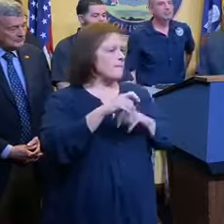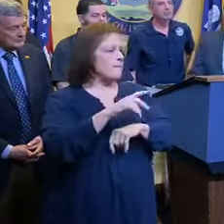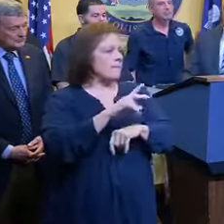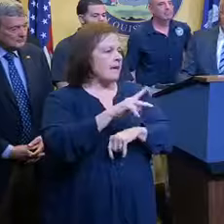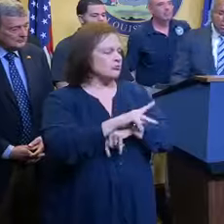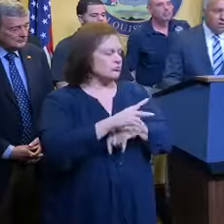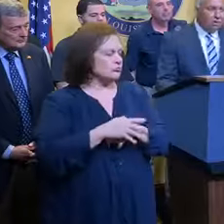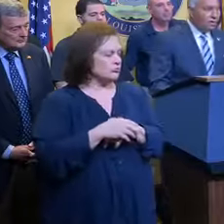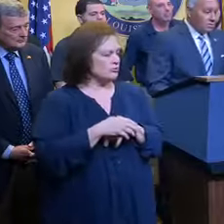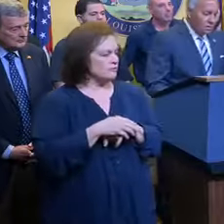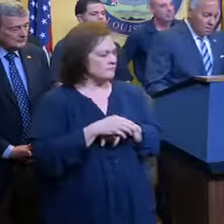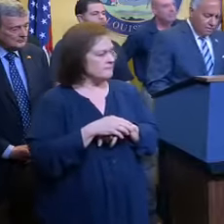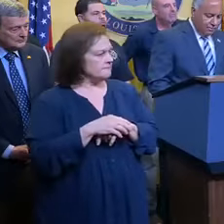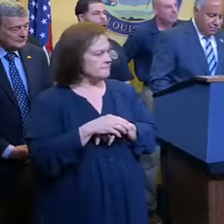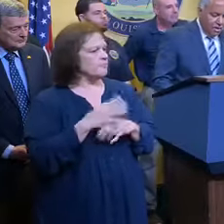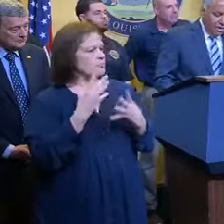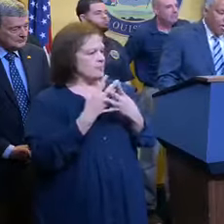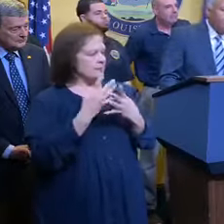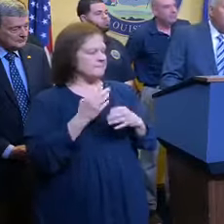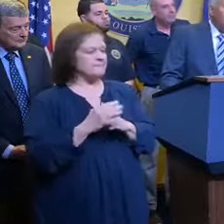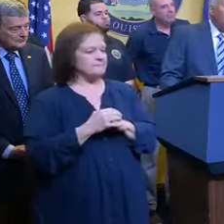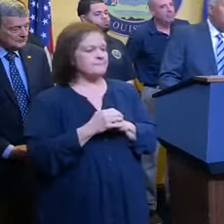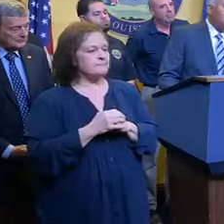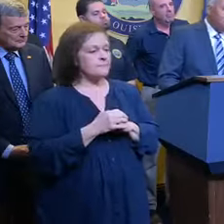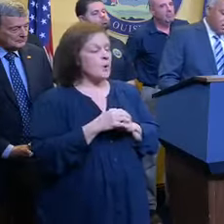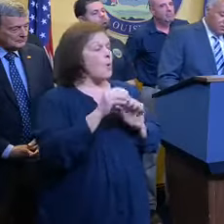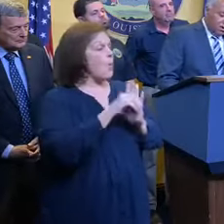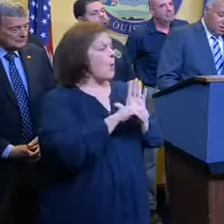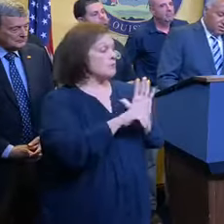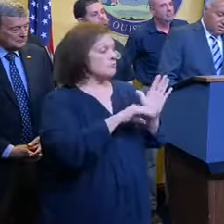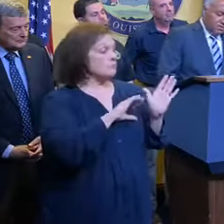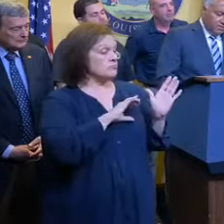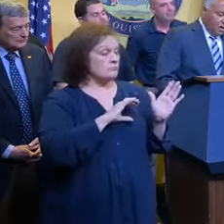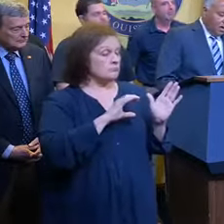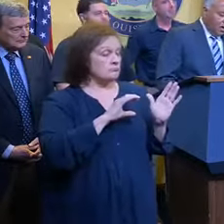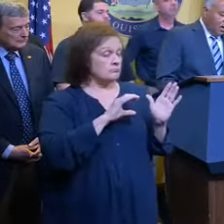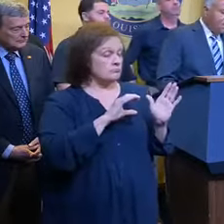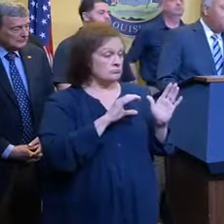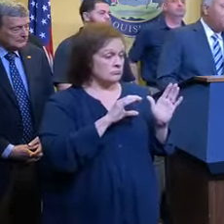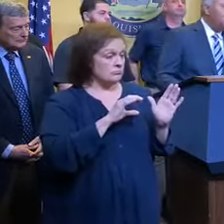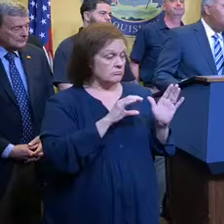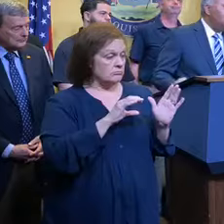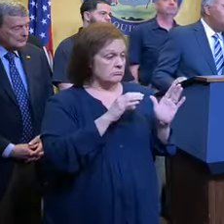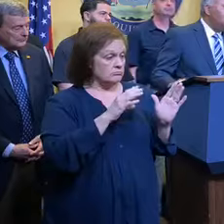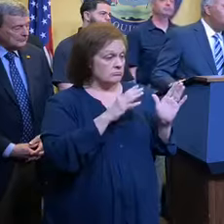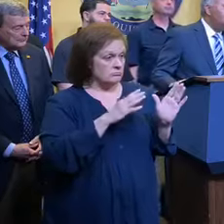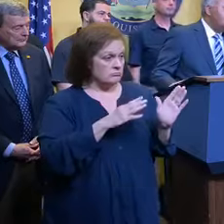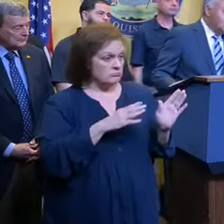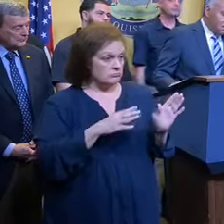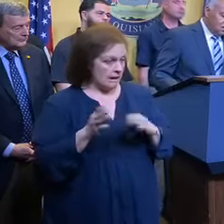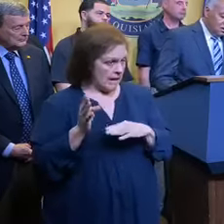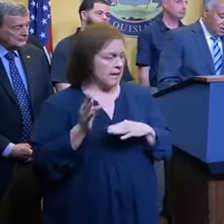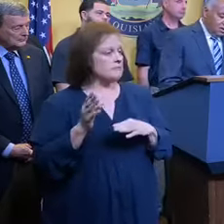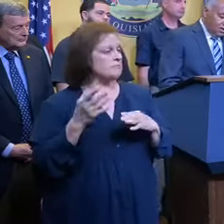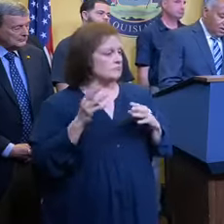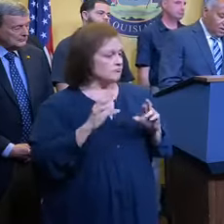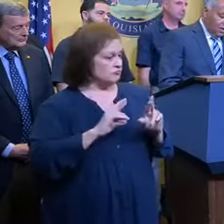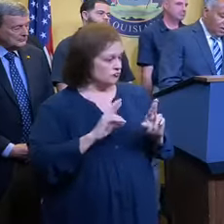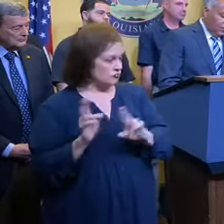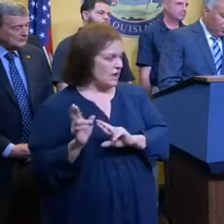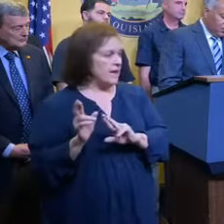parish. Thank you, Mayor. Prison. The Orleans Parish Sheriff's Office has a plan in place for illnesses such as